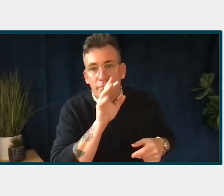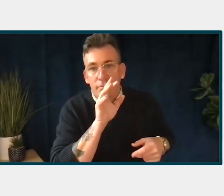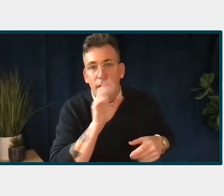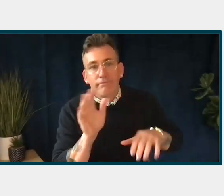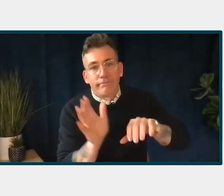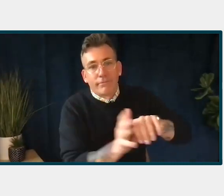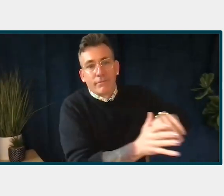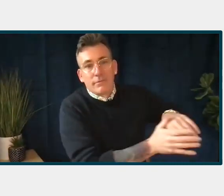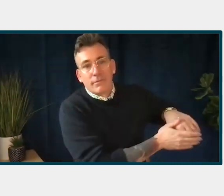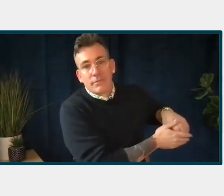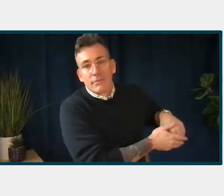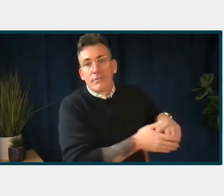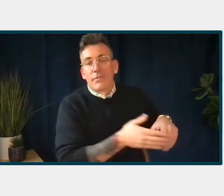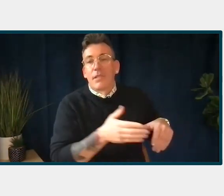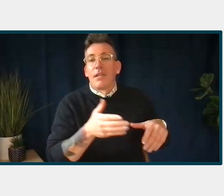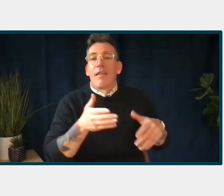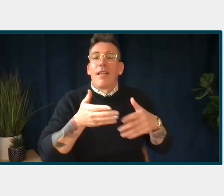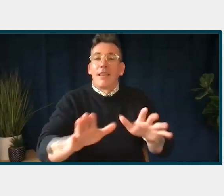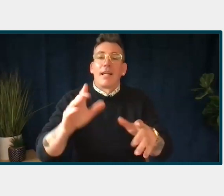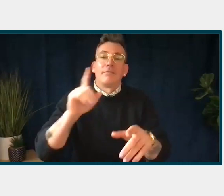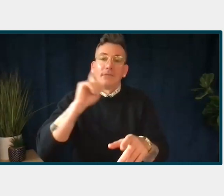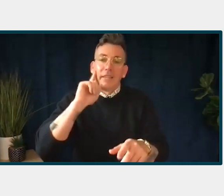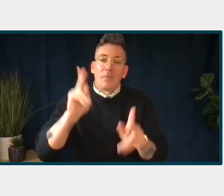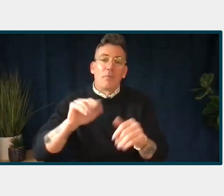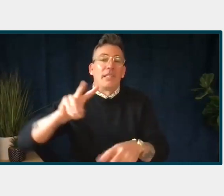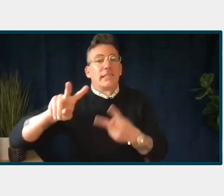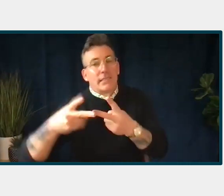home language and not have to revert to speech.